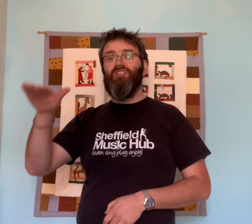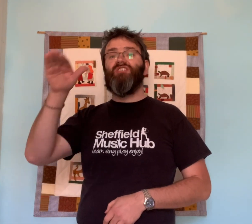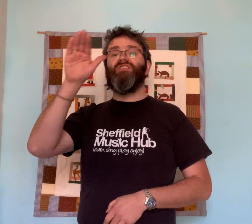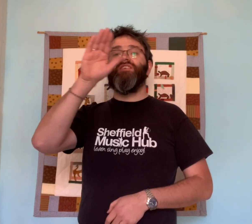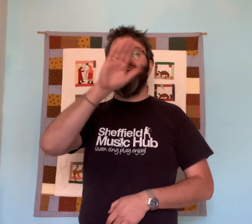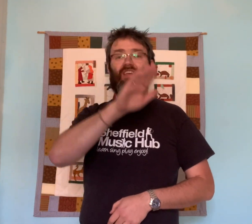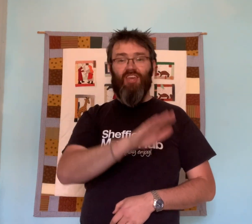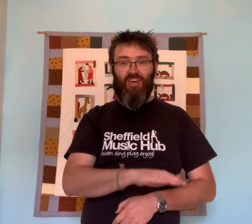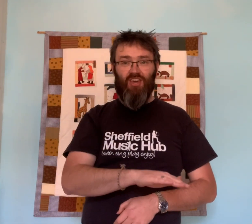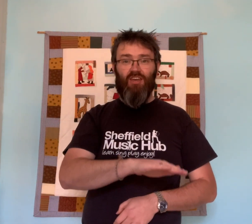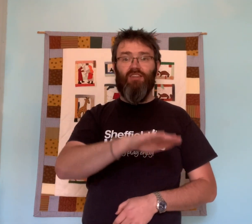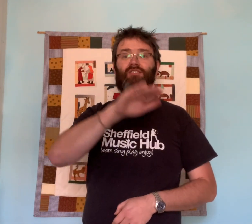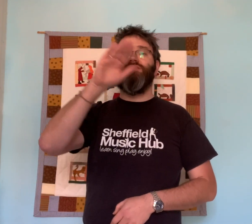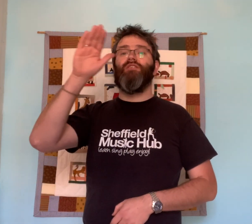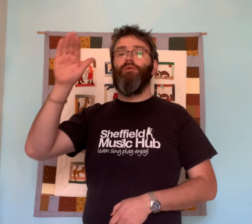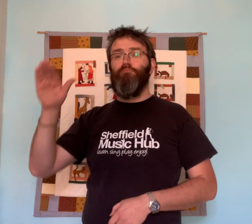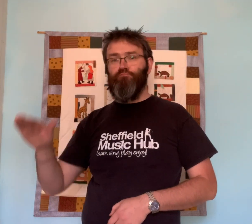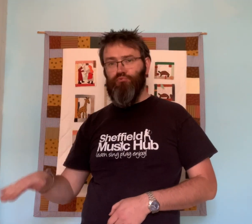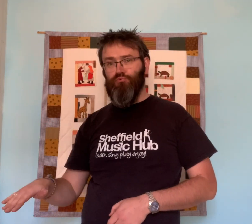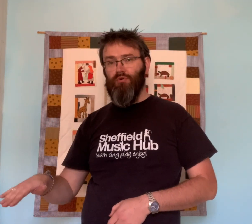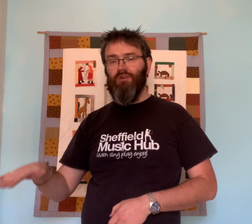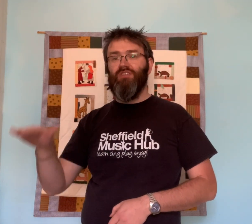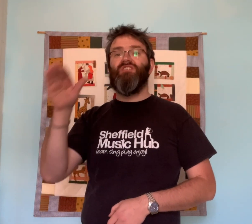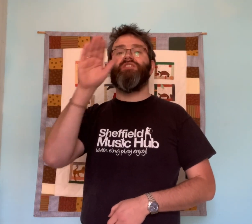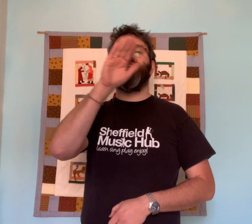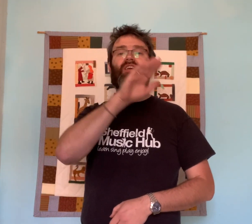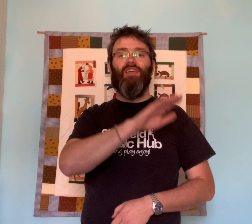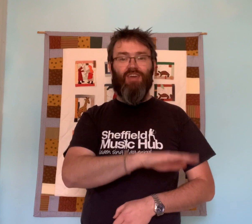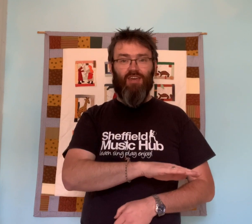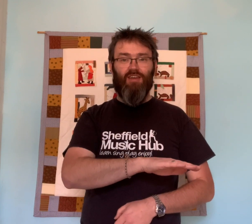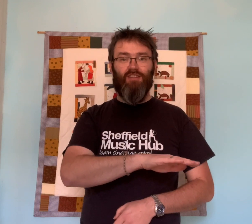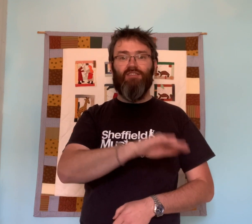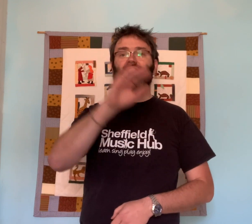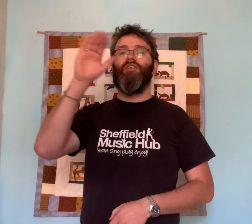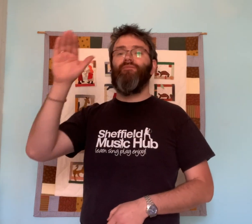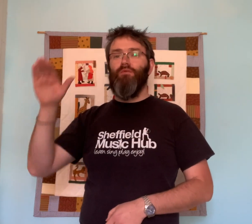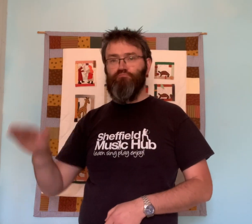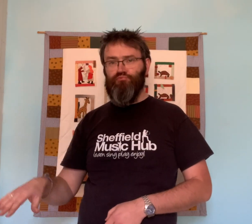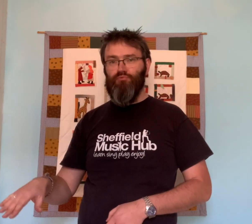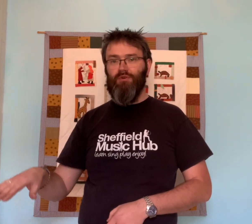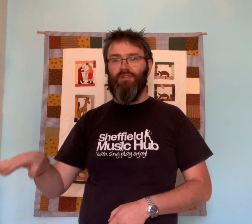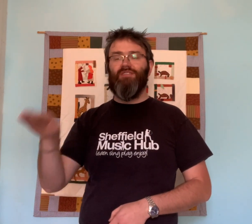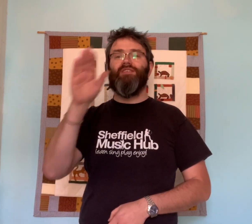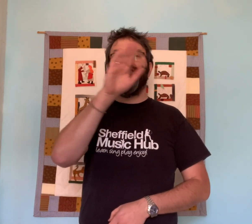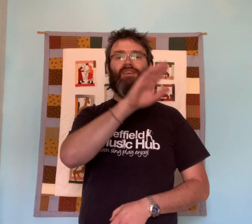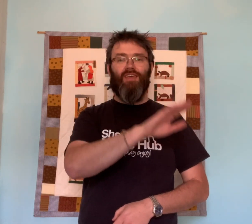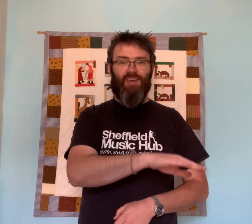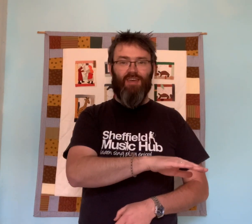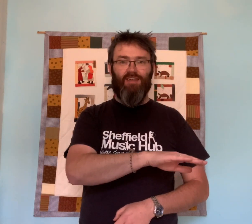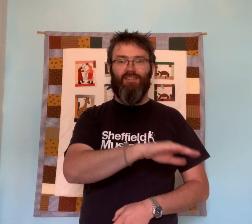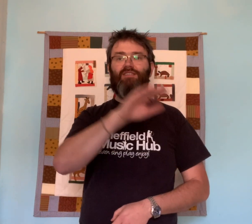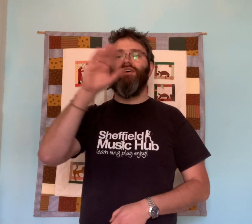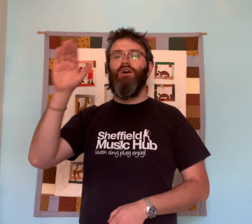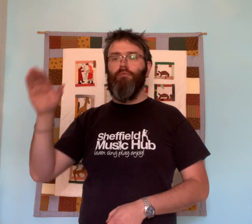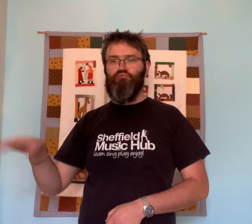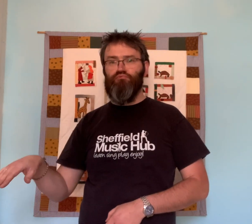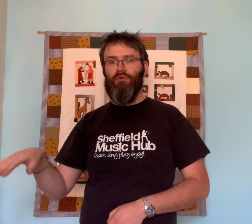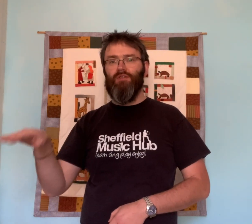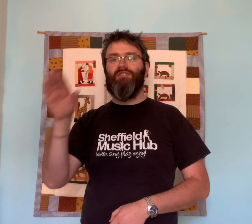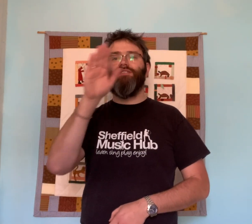boots, k, t, boots, k, t, boots, k, t, boots,